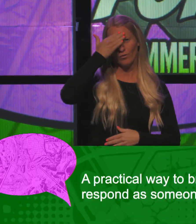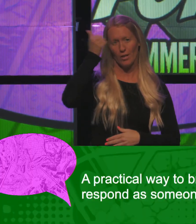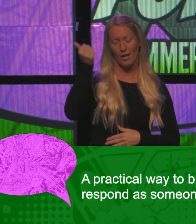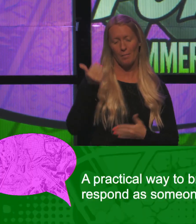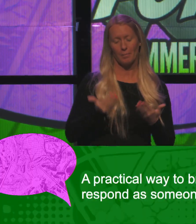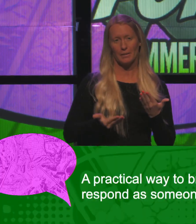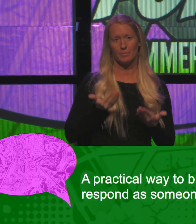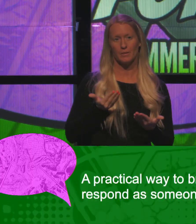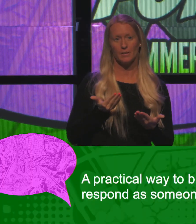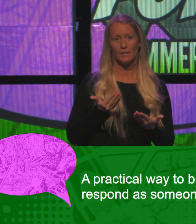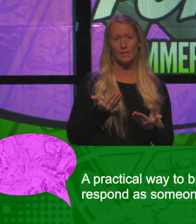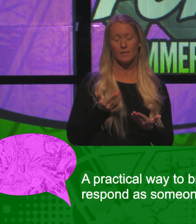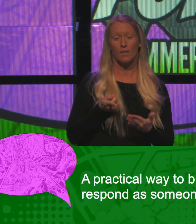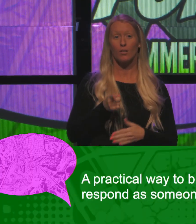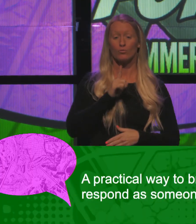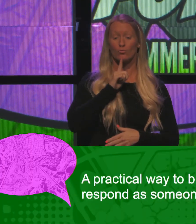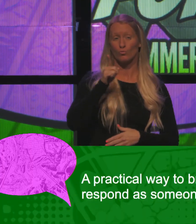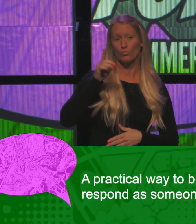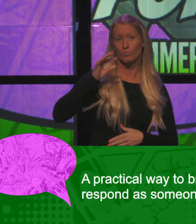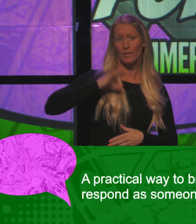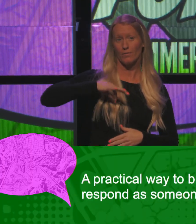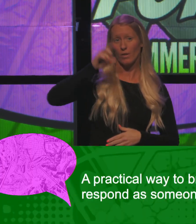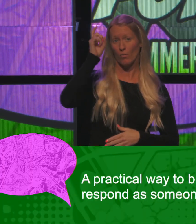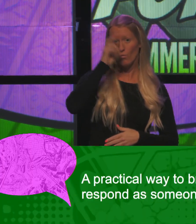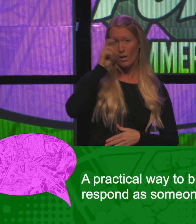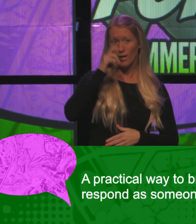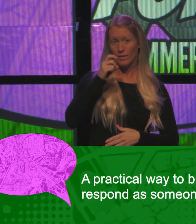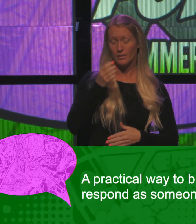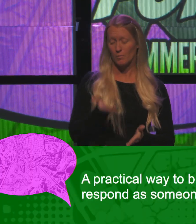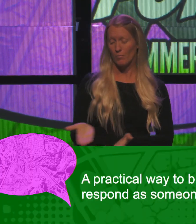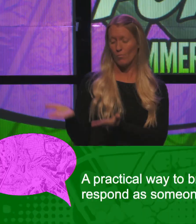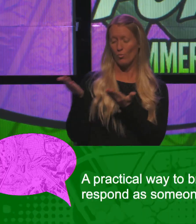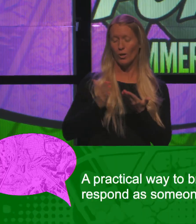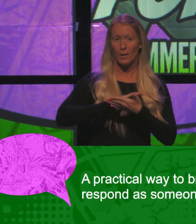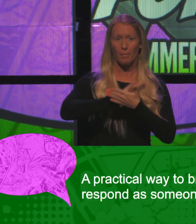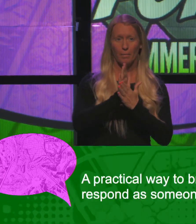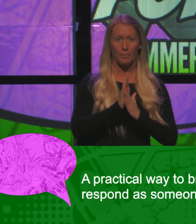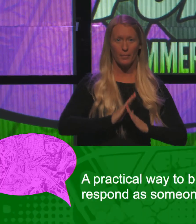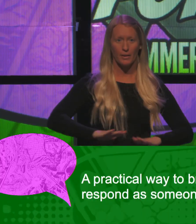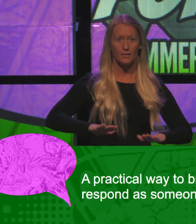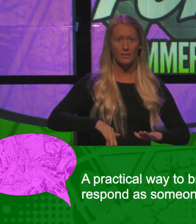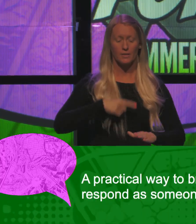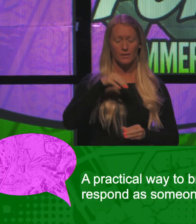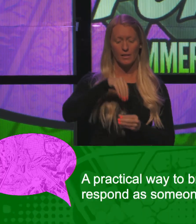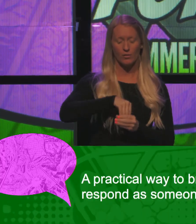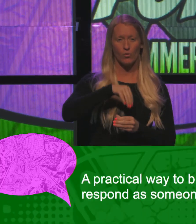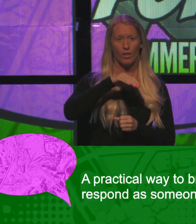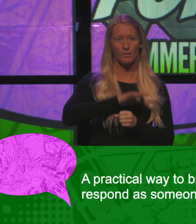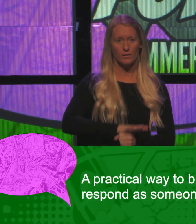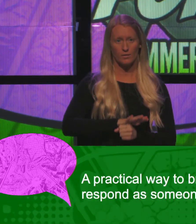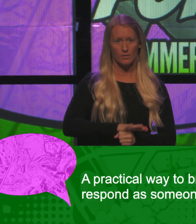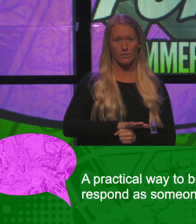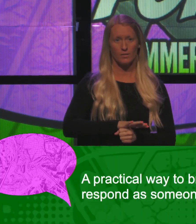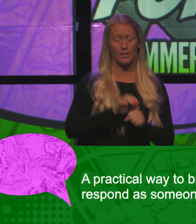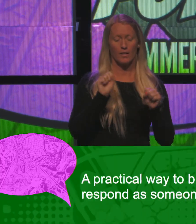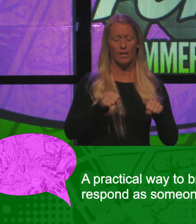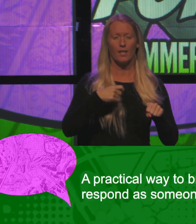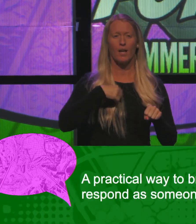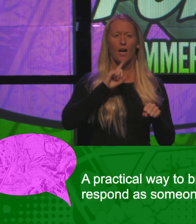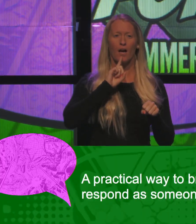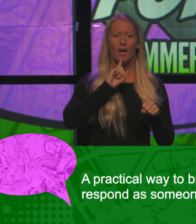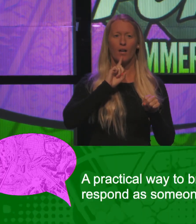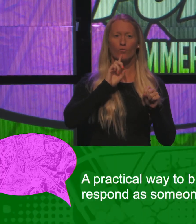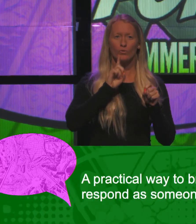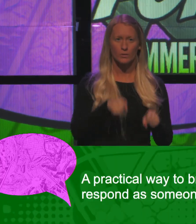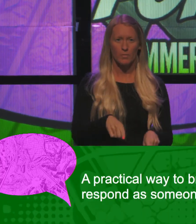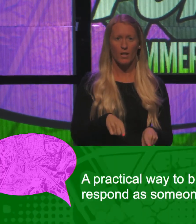is to bring peace into this tension, to ask, can I respond as someone rooted in blessing, not